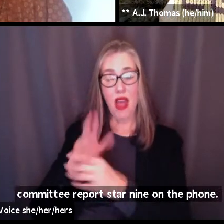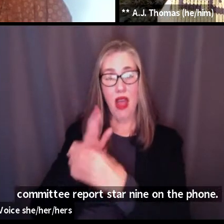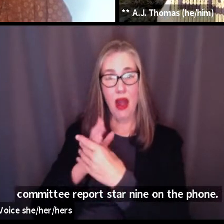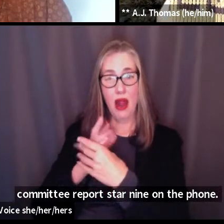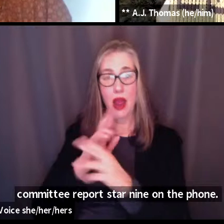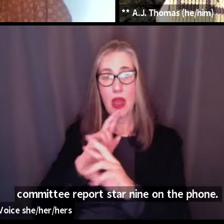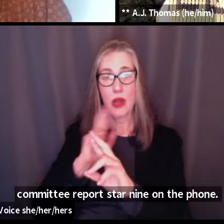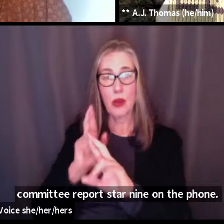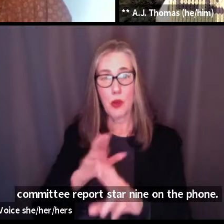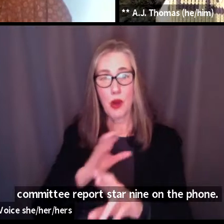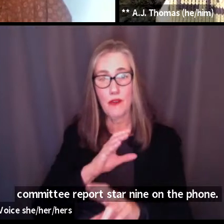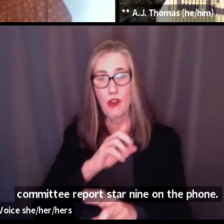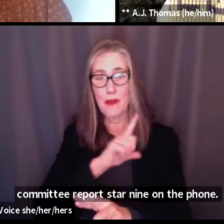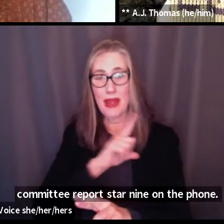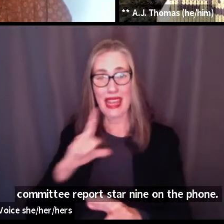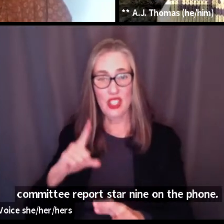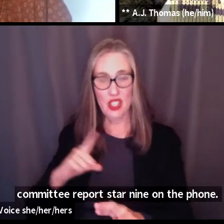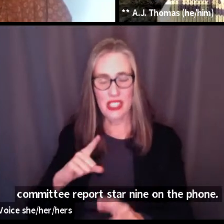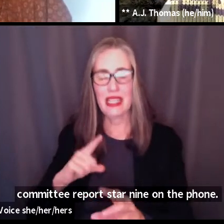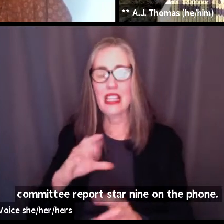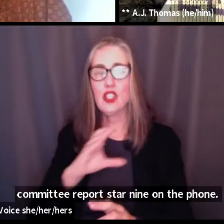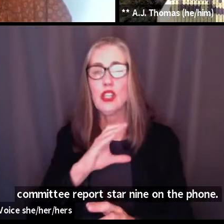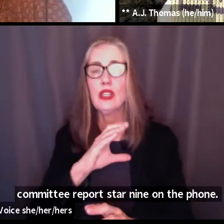phone, all those in favor,